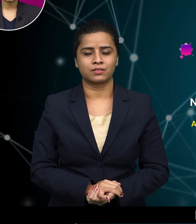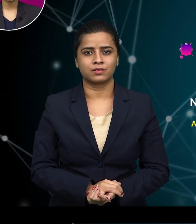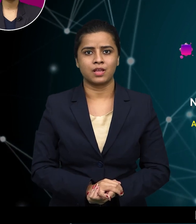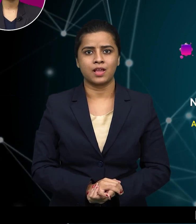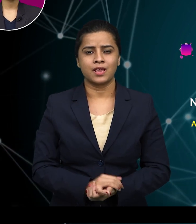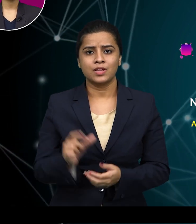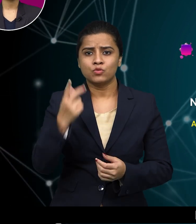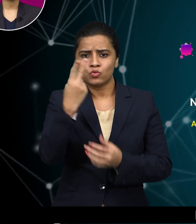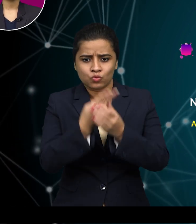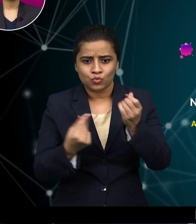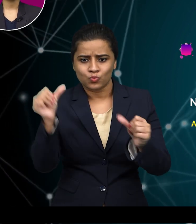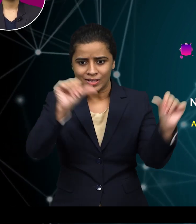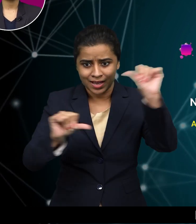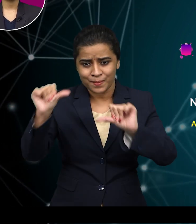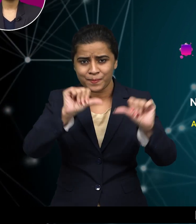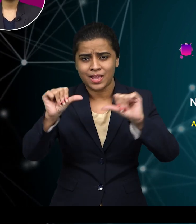products,